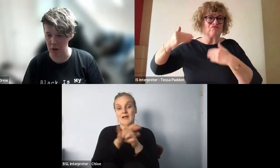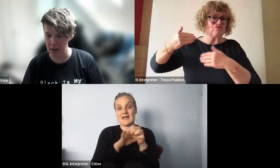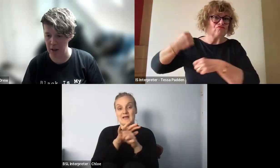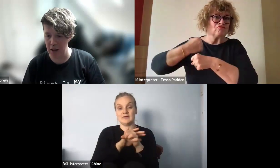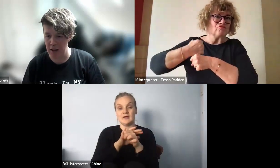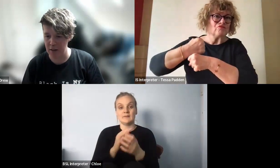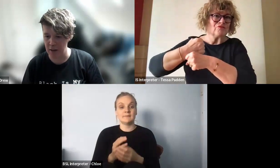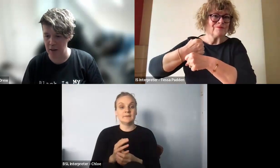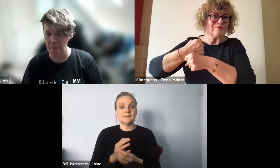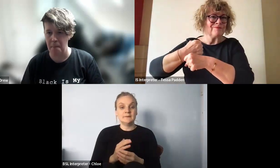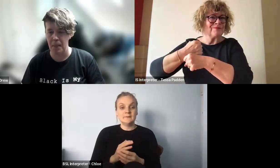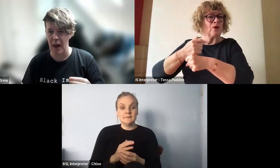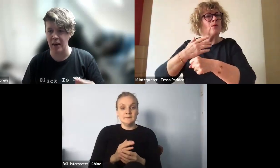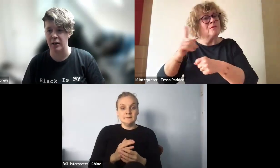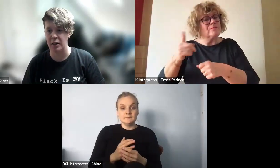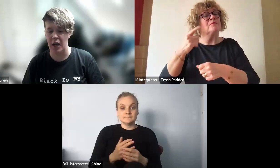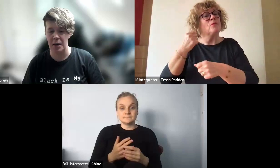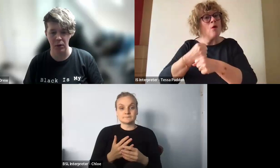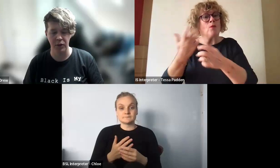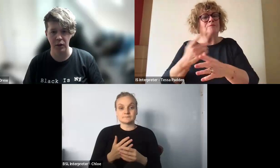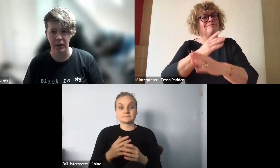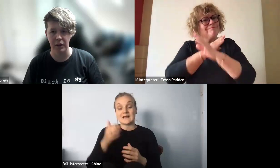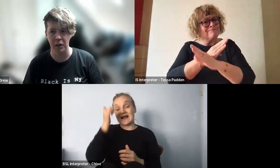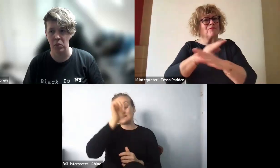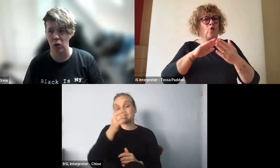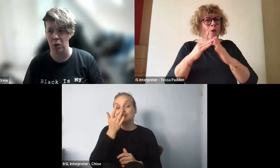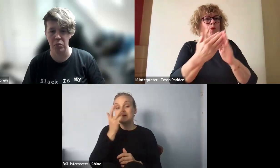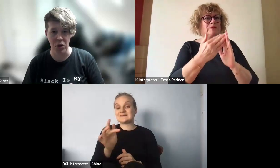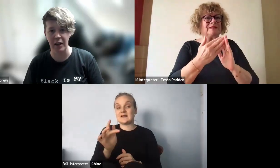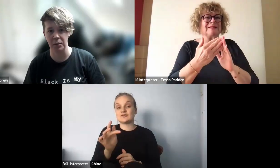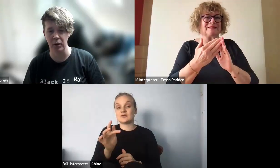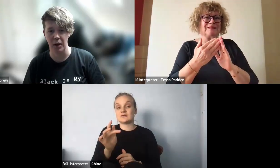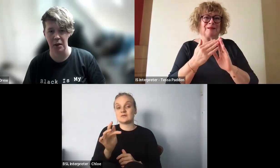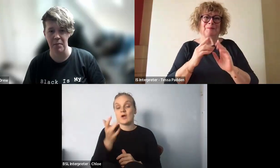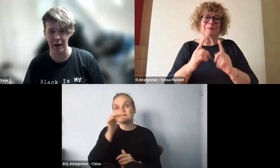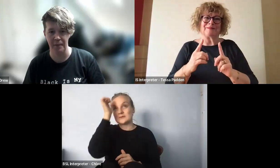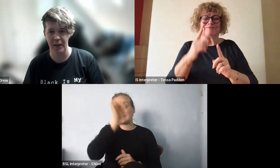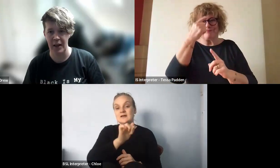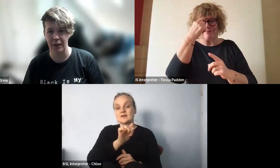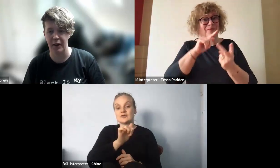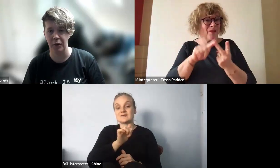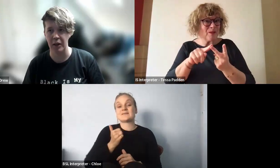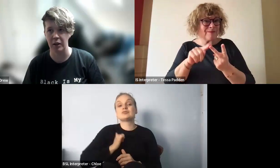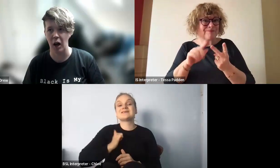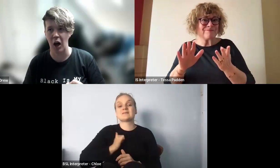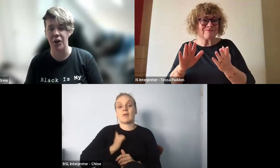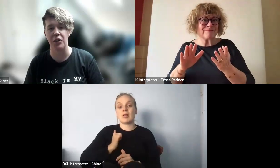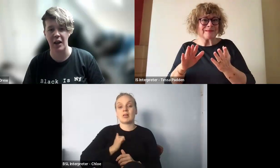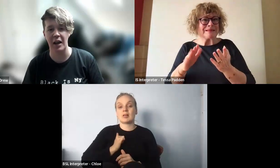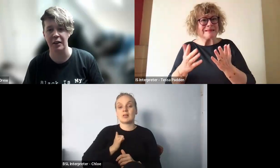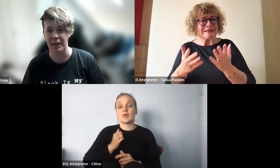inaccurately portrayed is that AI is capable of doing things in a more predictable manner, and the fact that we